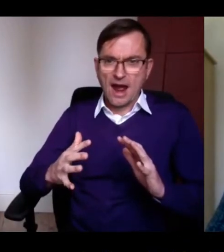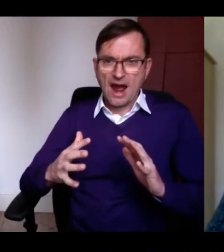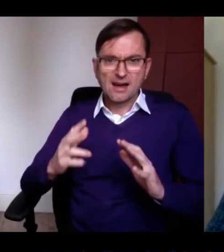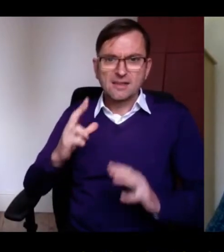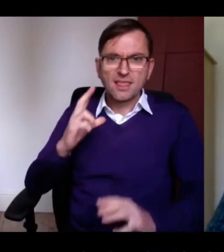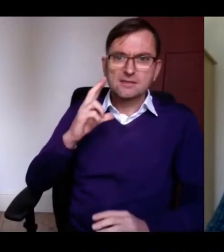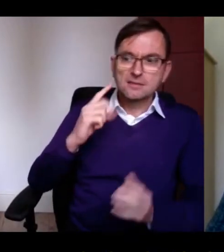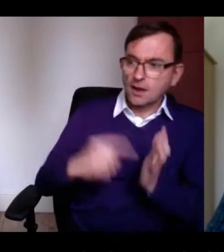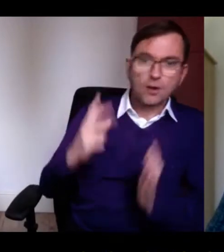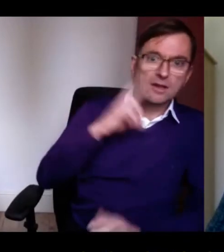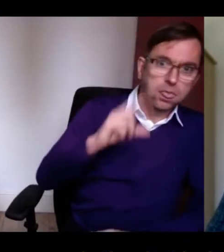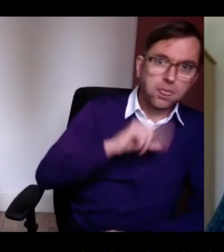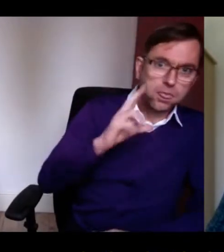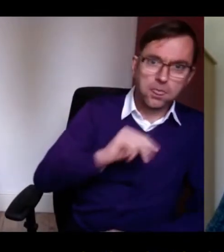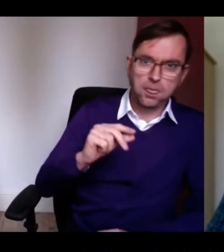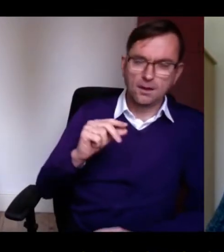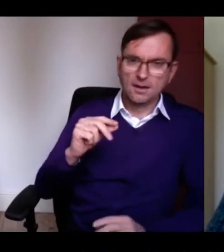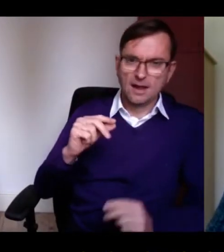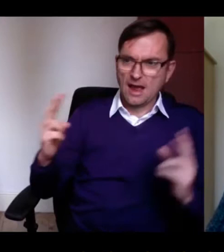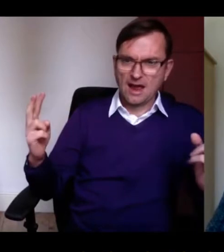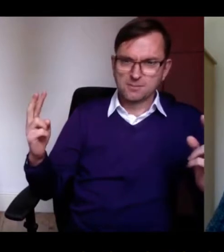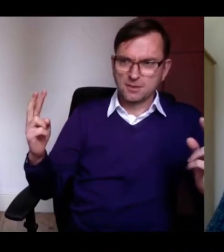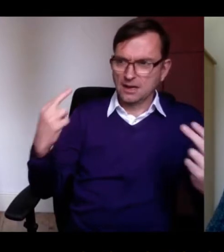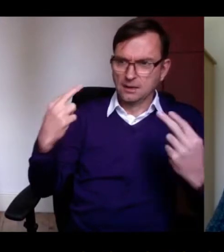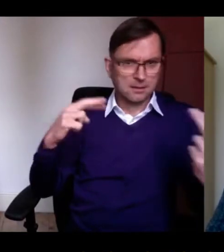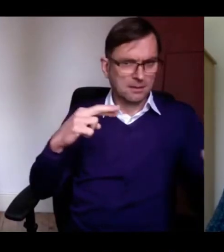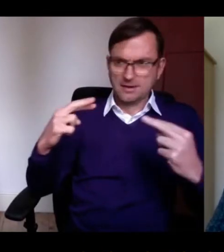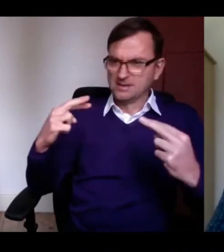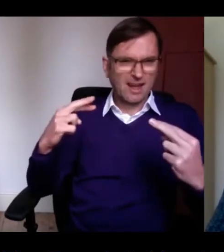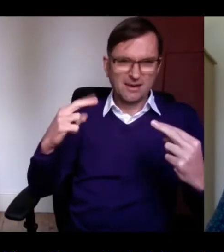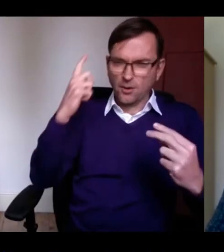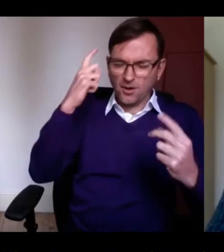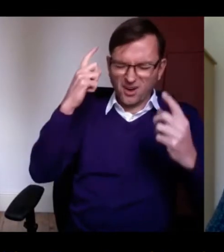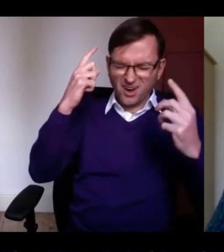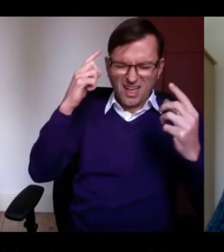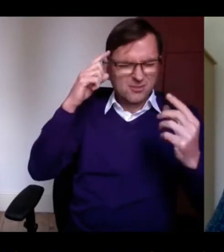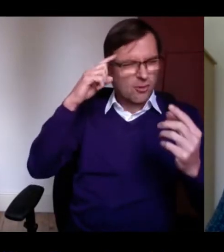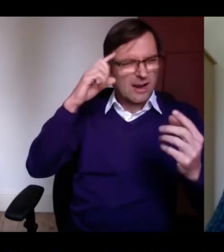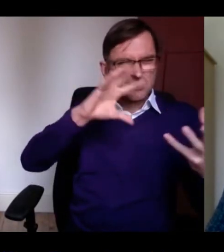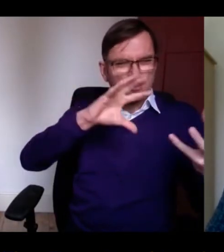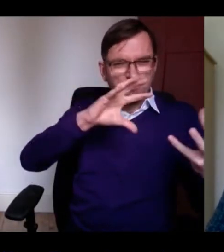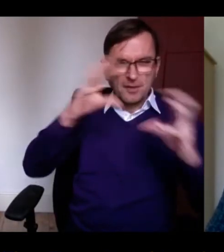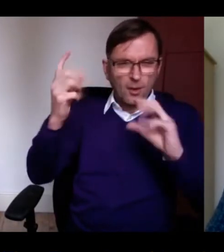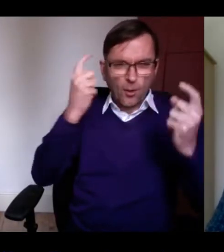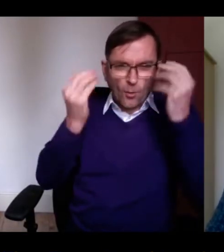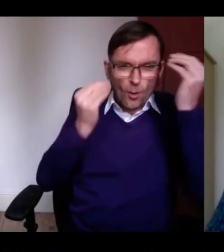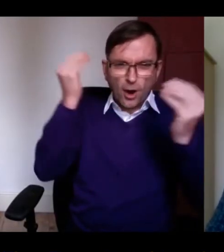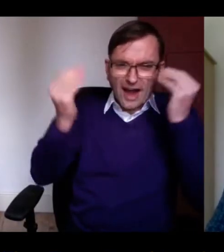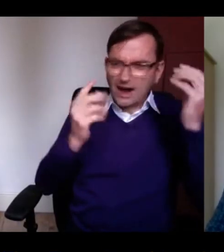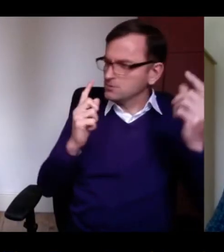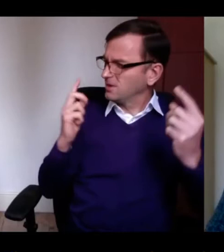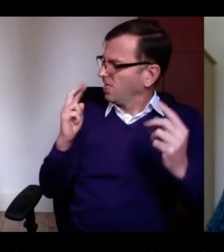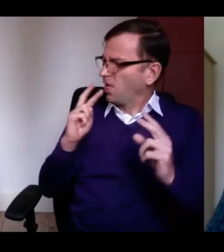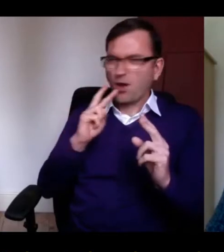just looked a bit, what's happening now? Then Tony started to voice over. People